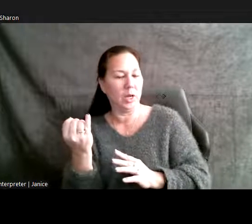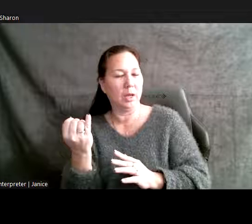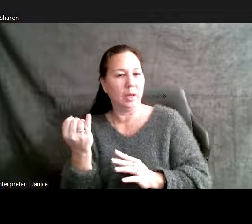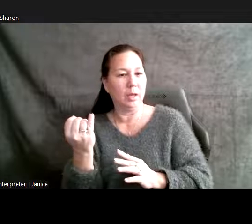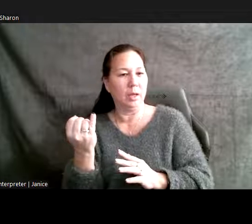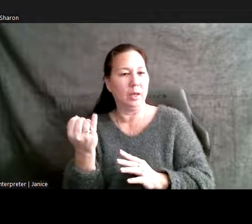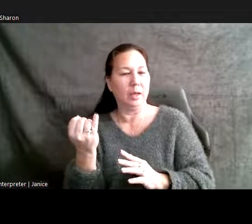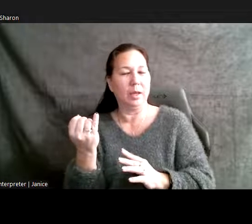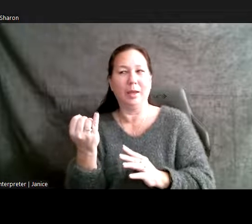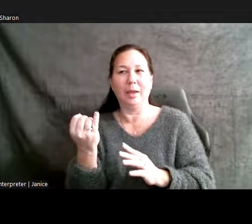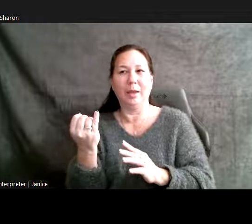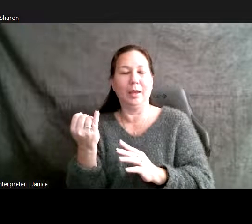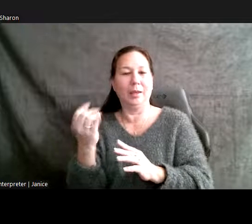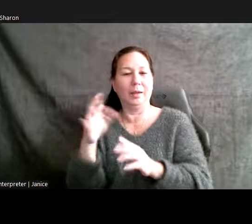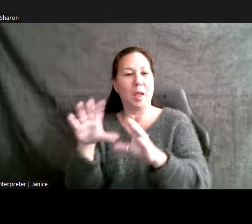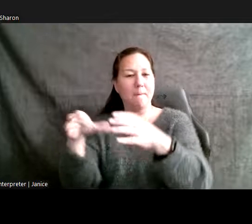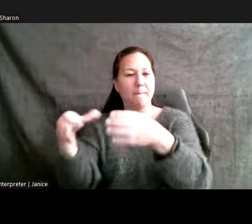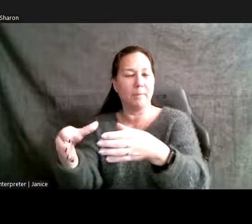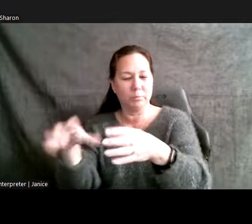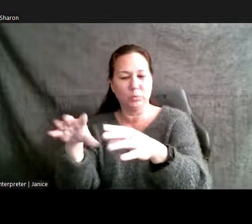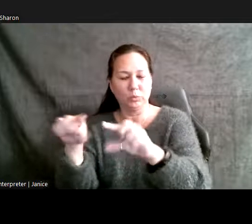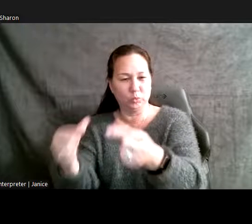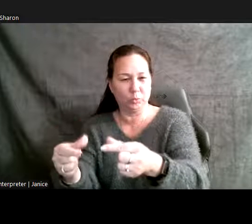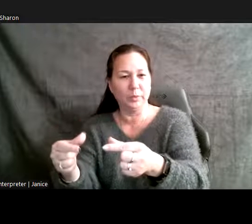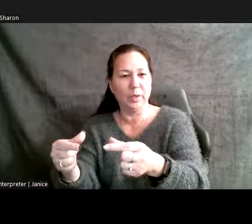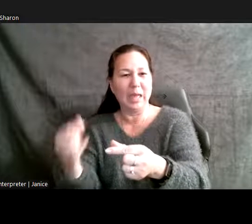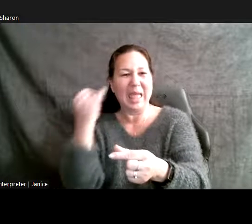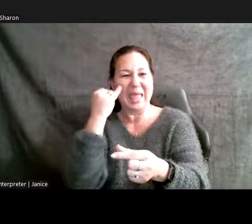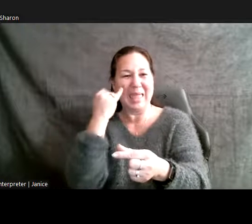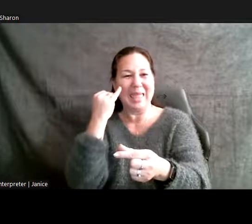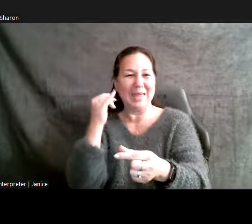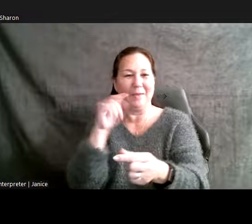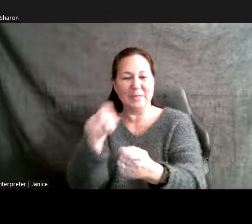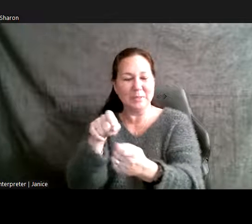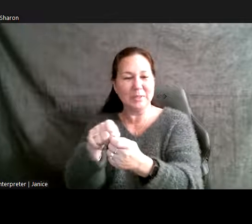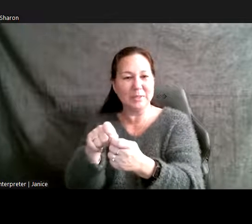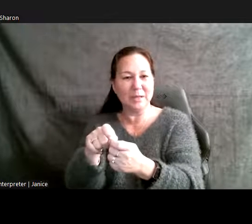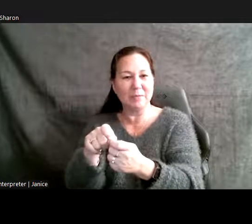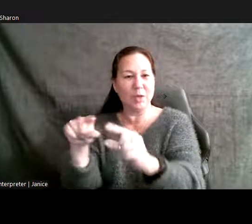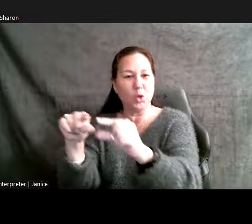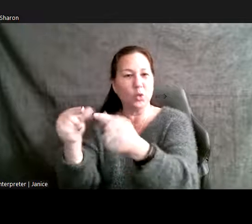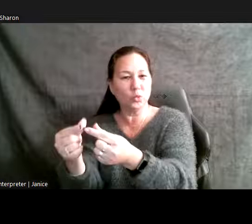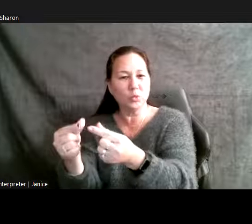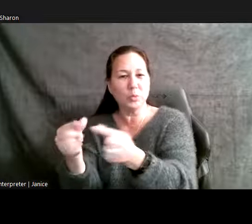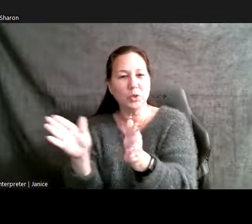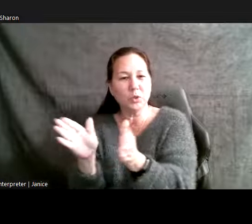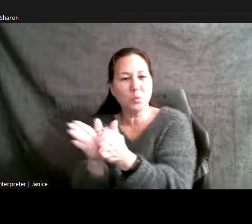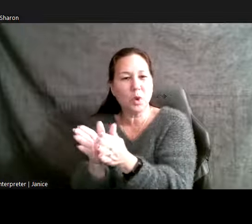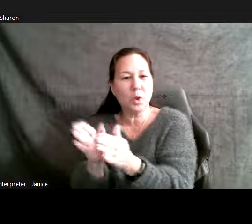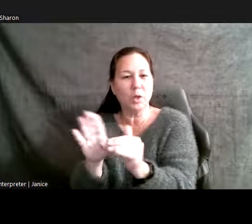is smaller than a block group, or it traverses several block groups, or is otherwise diluted.